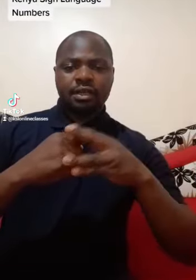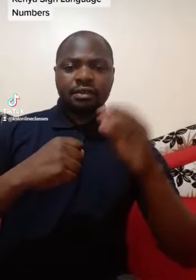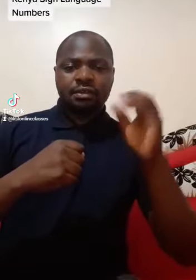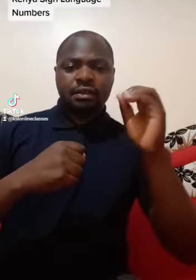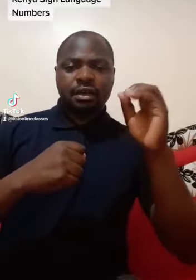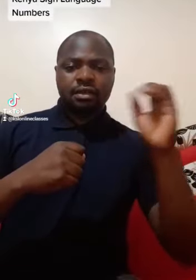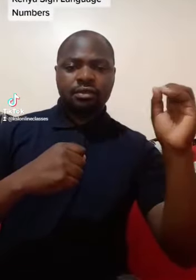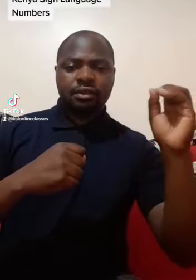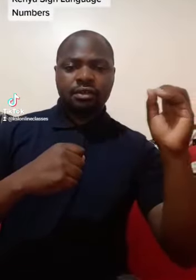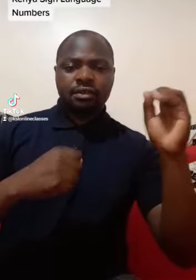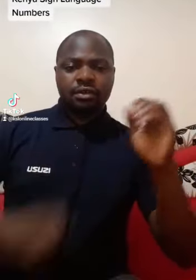900,